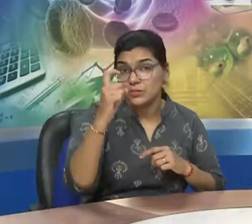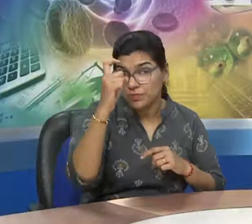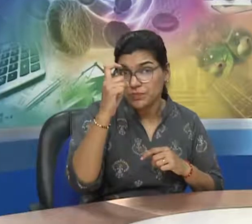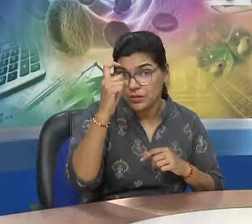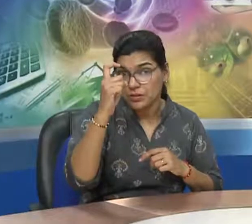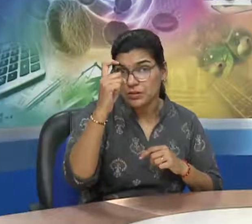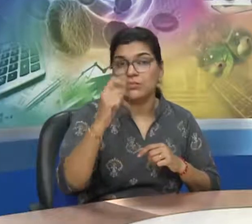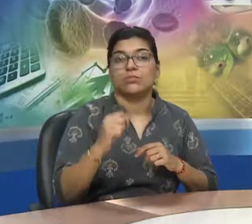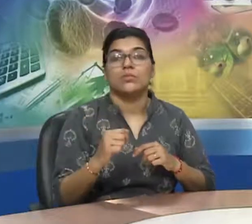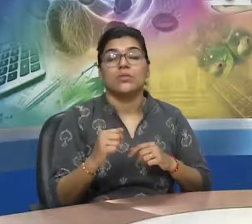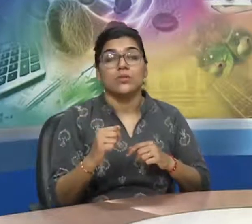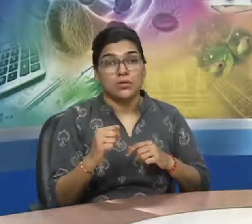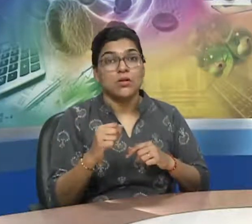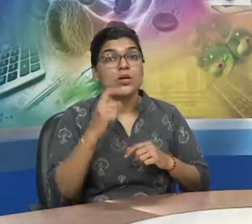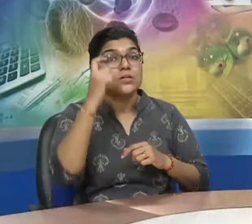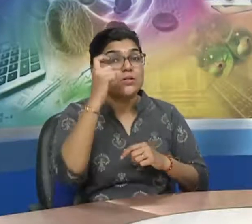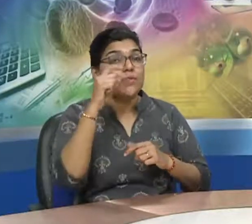The seventh phrase